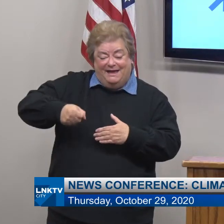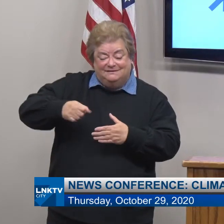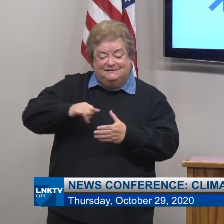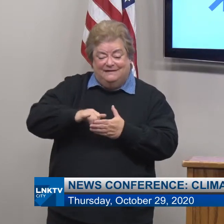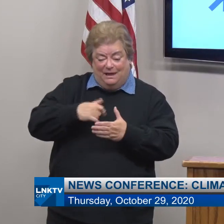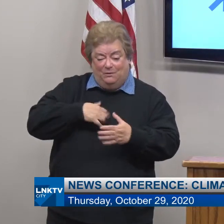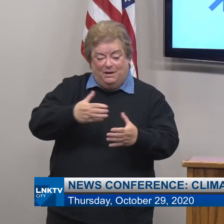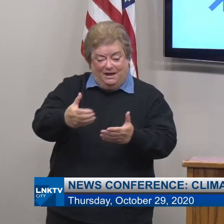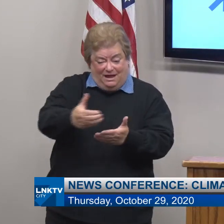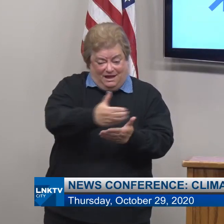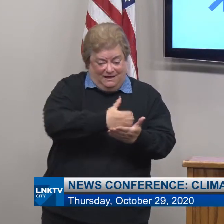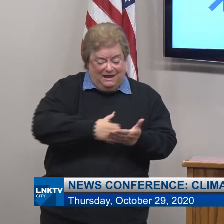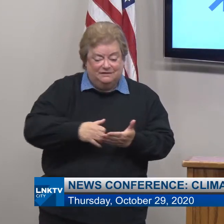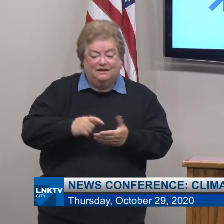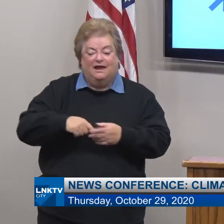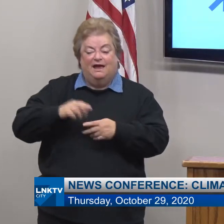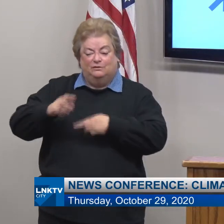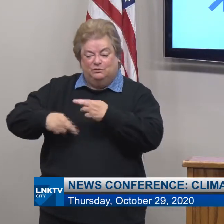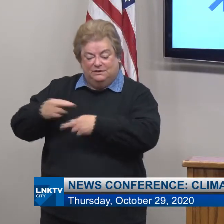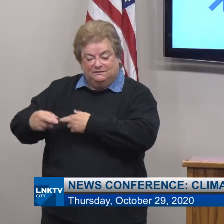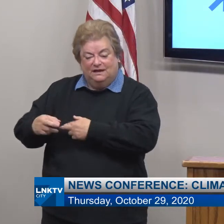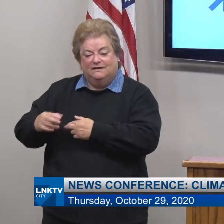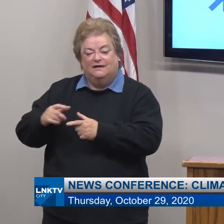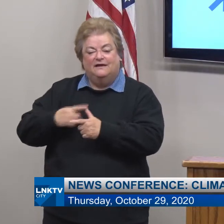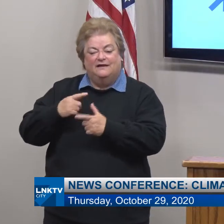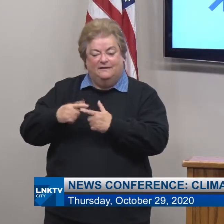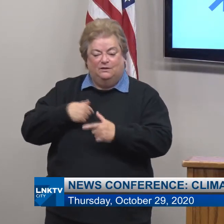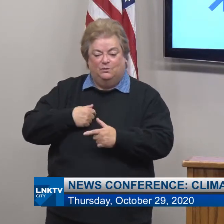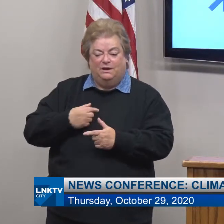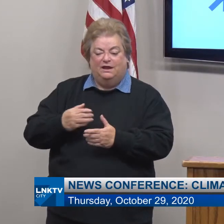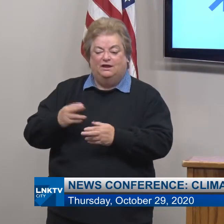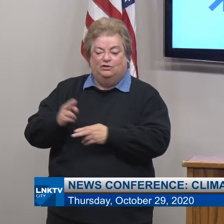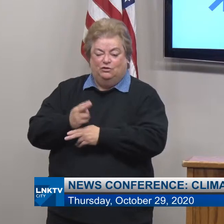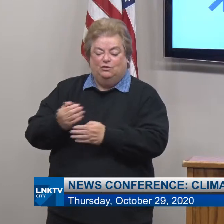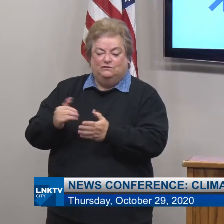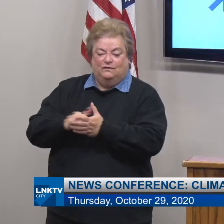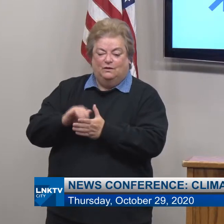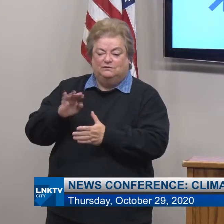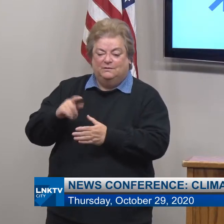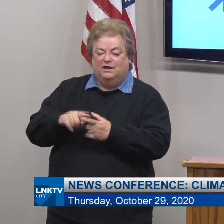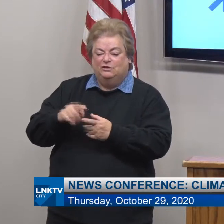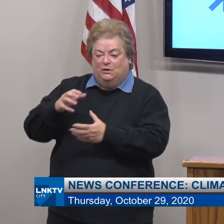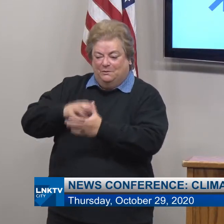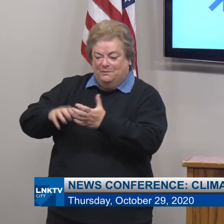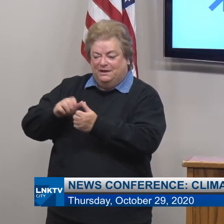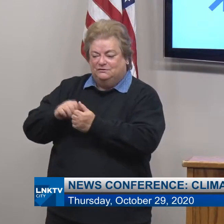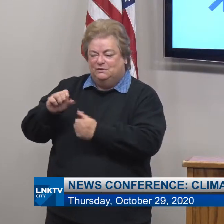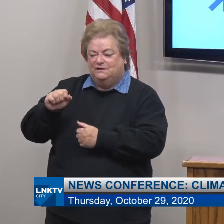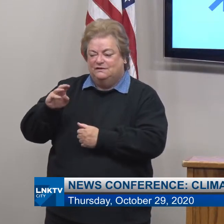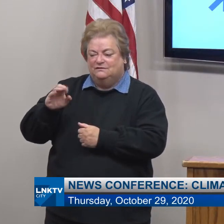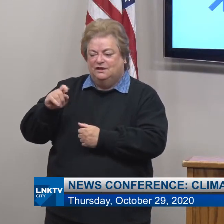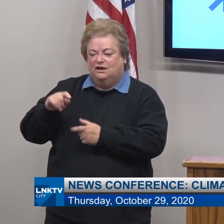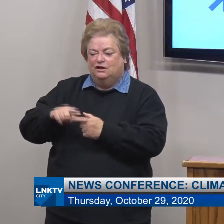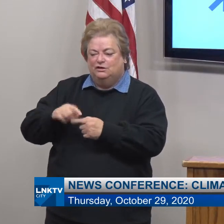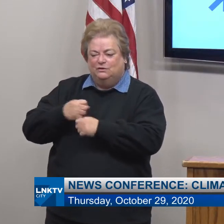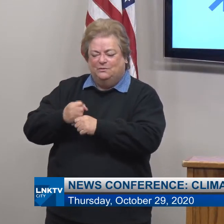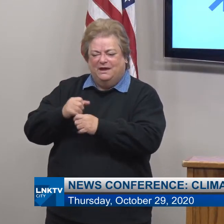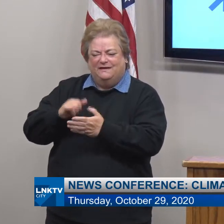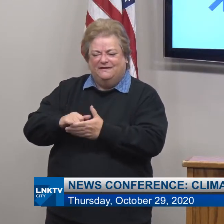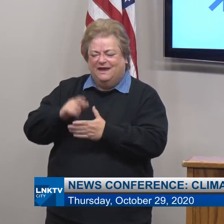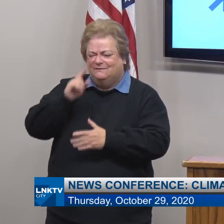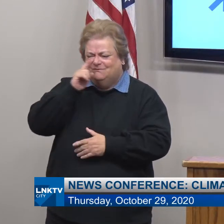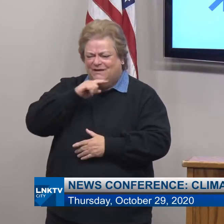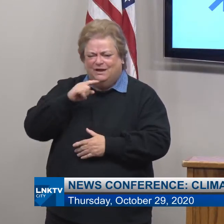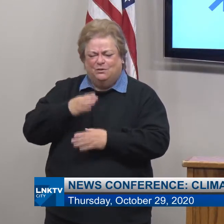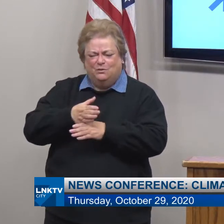are then sent to a manufacturer that repurposes those bags and mixes sawdust to create that faux wood planks